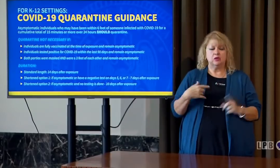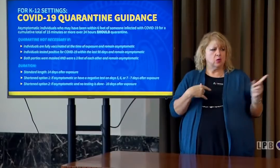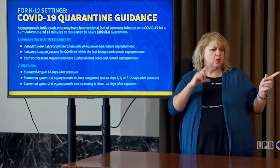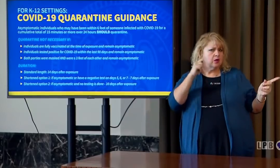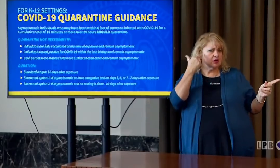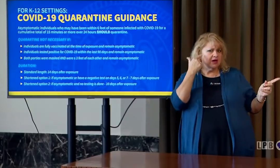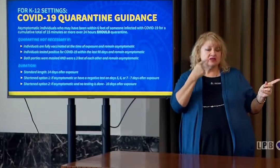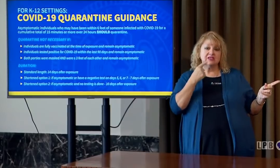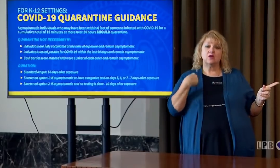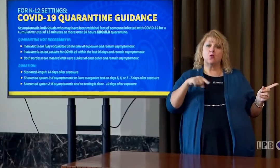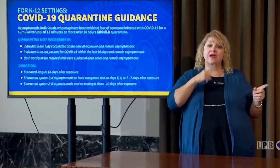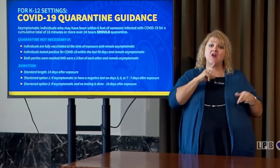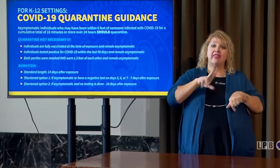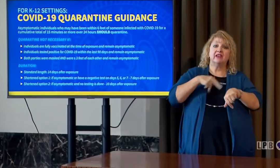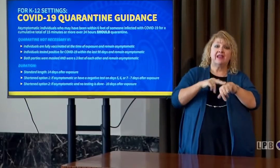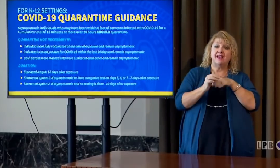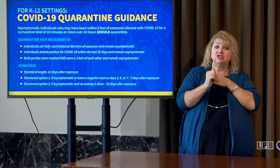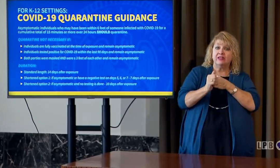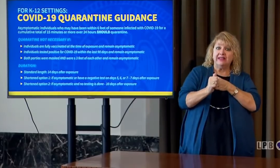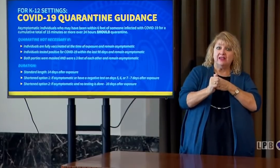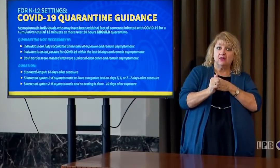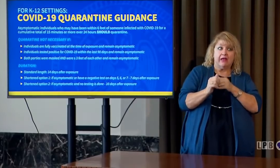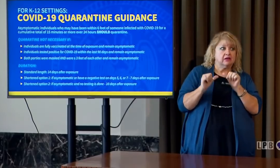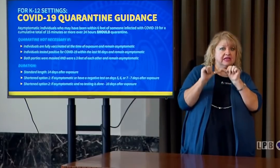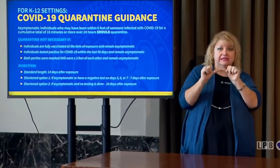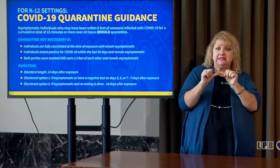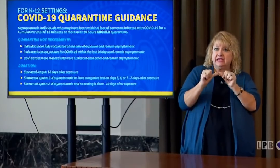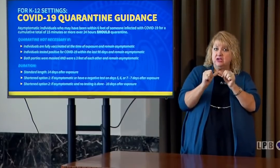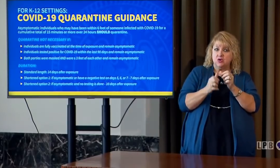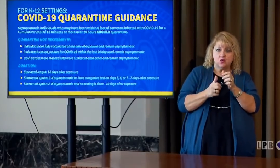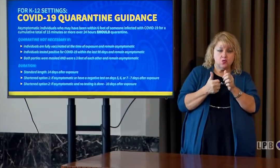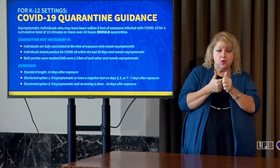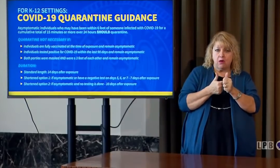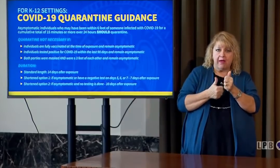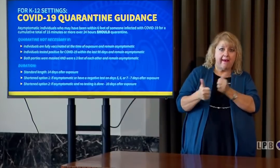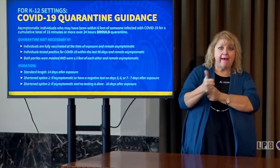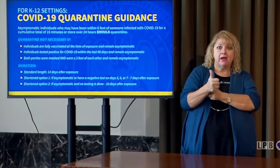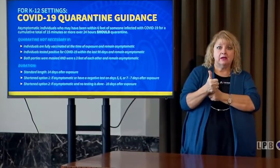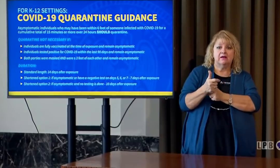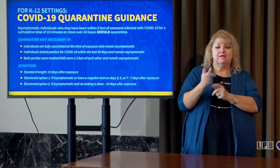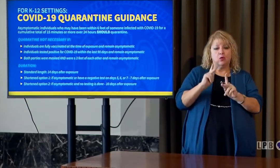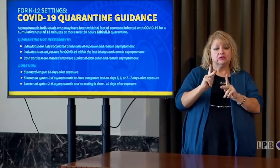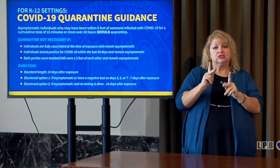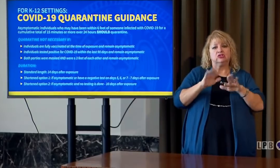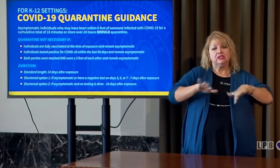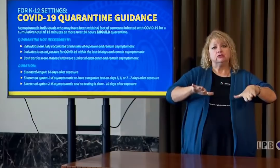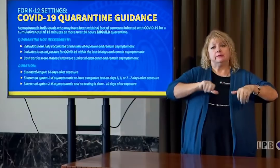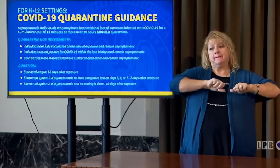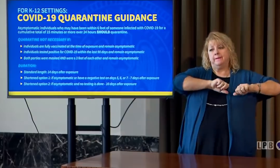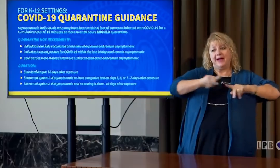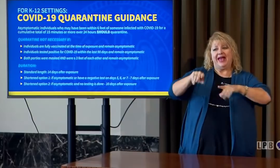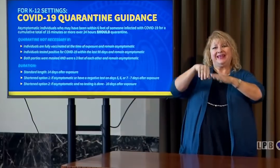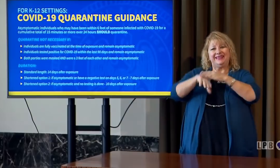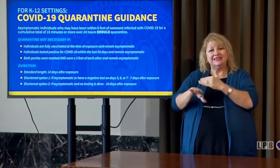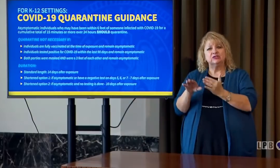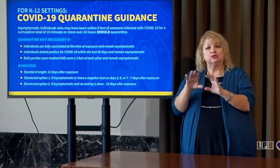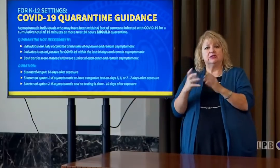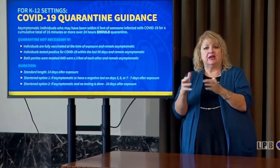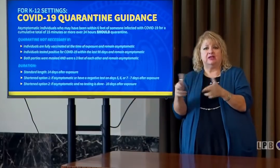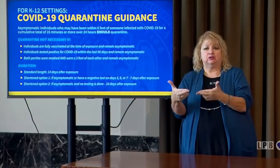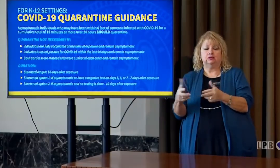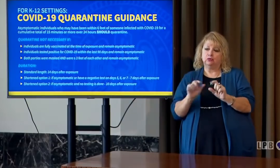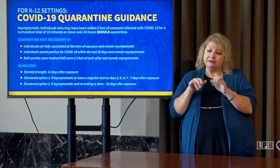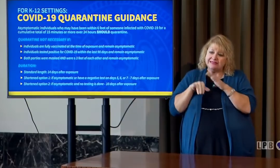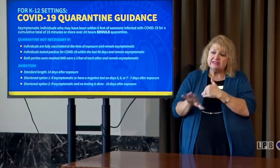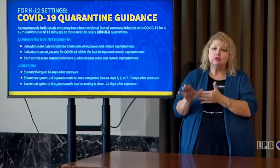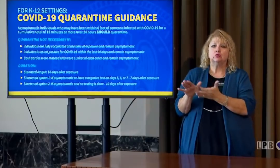a national leader, continue to be, in bringing children back into the classroom setting early and doing